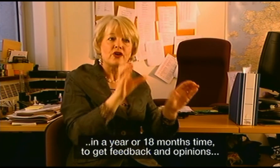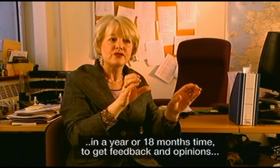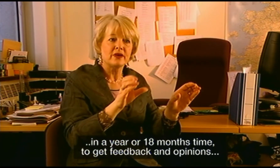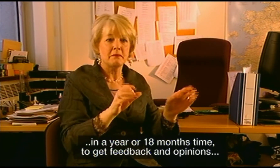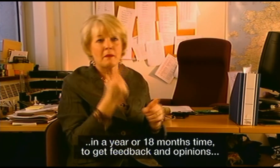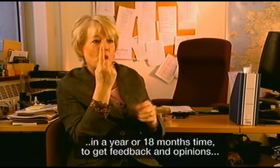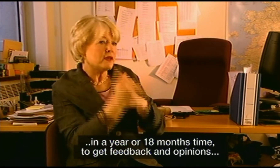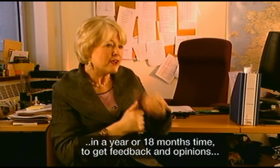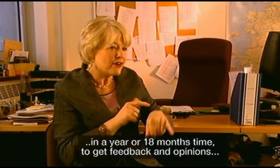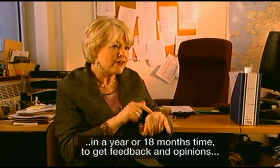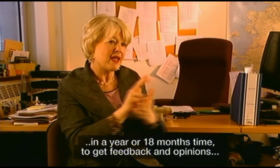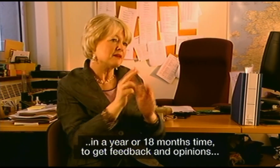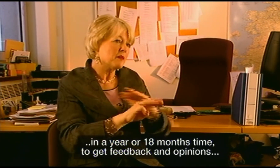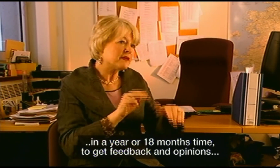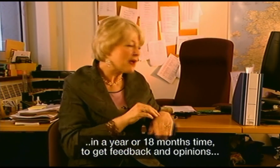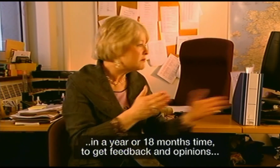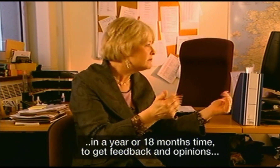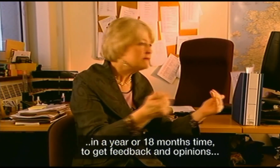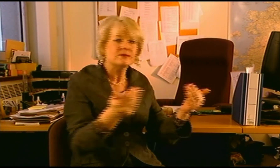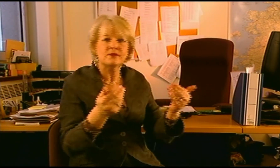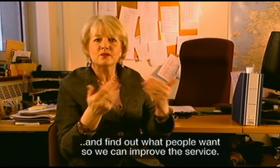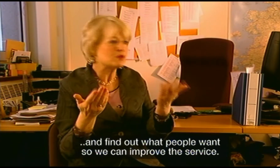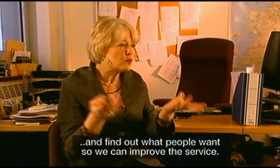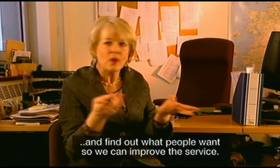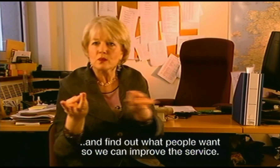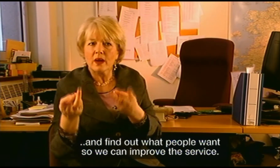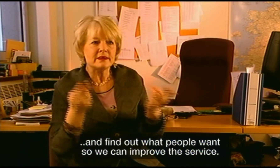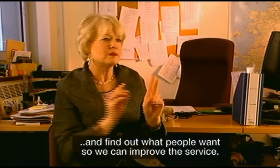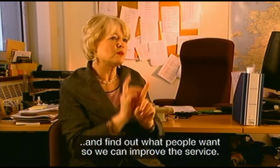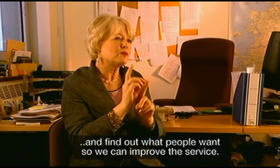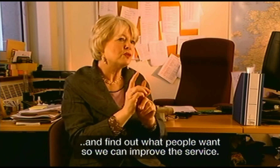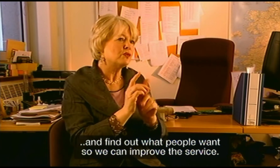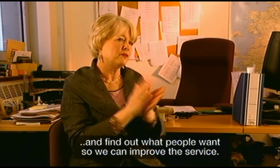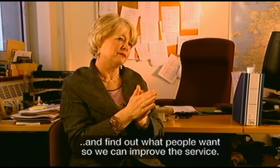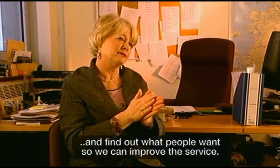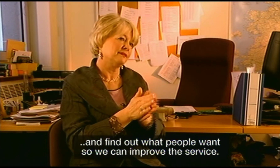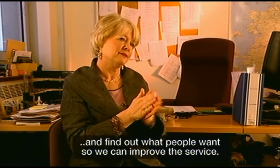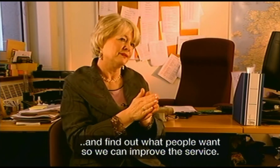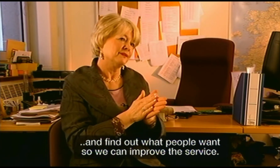time to get feedback and opinions and find out what people want so we can improve the service.